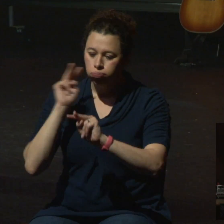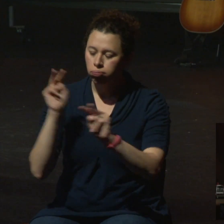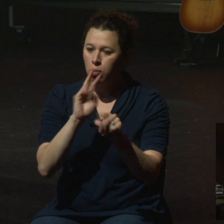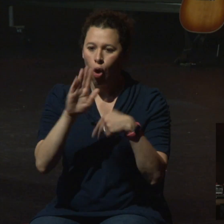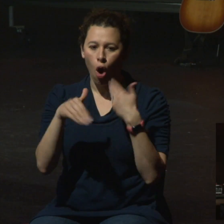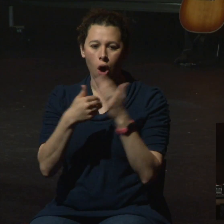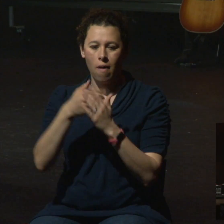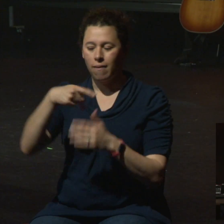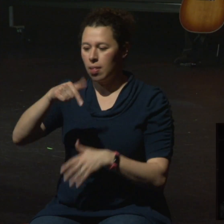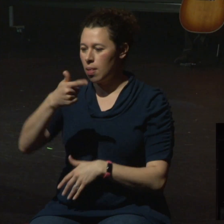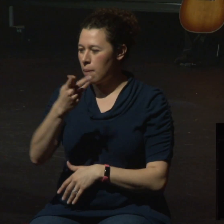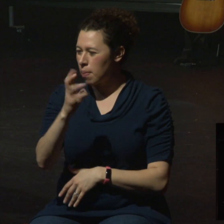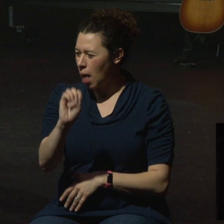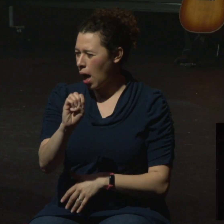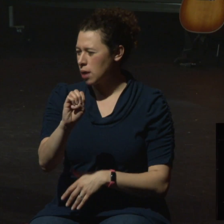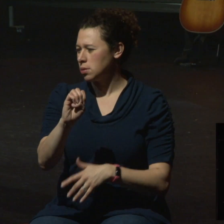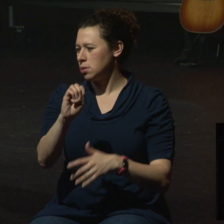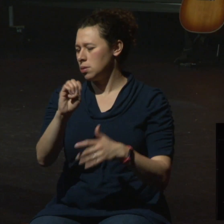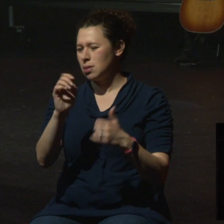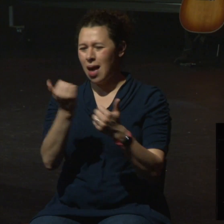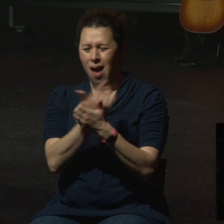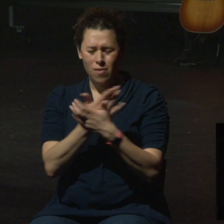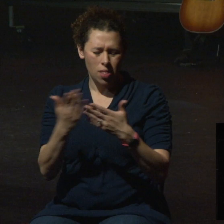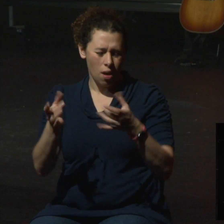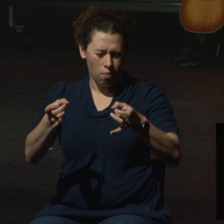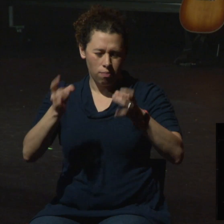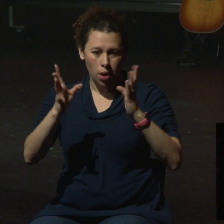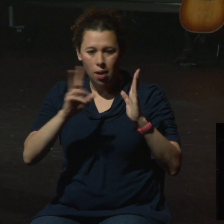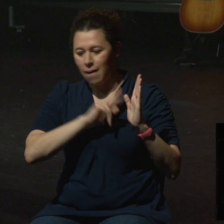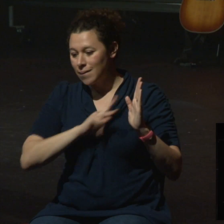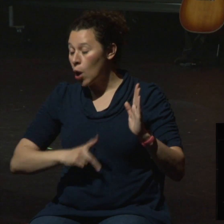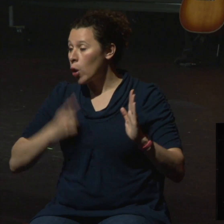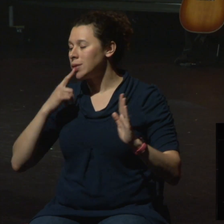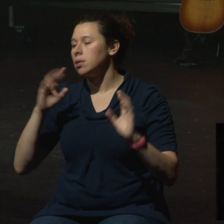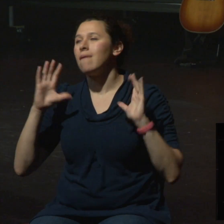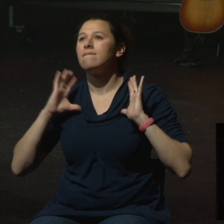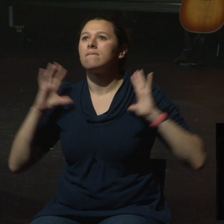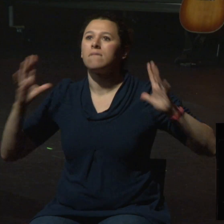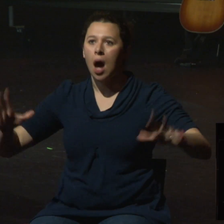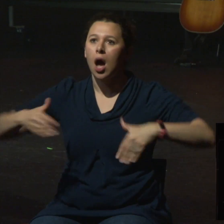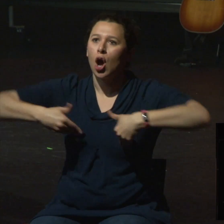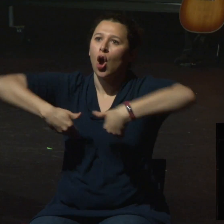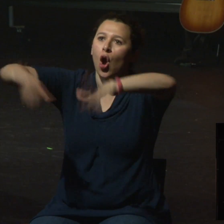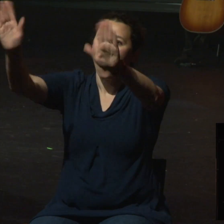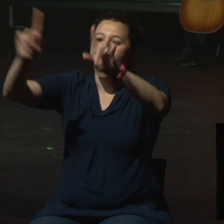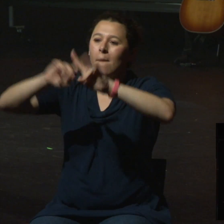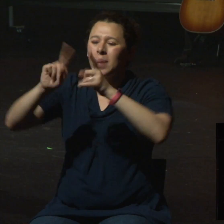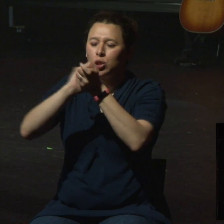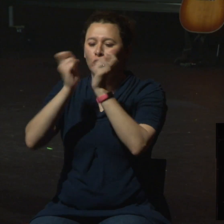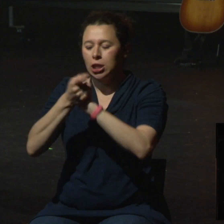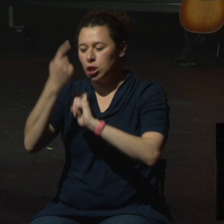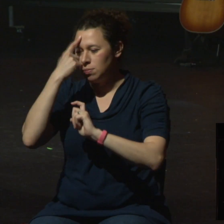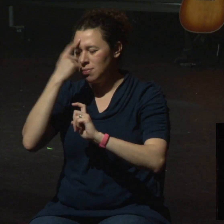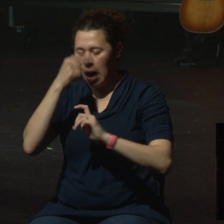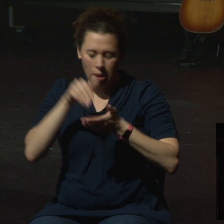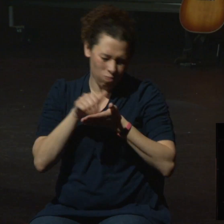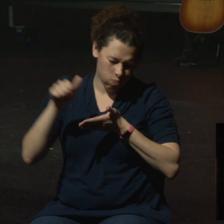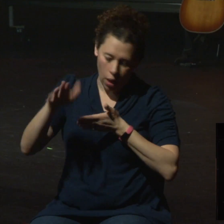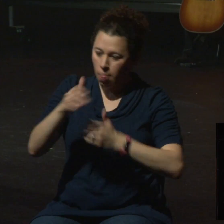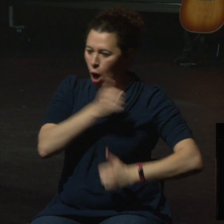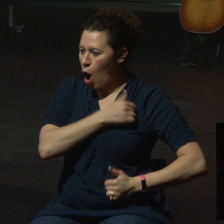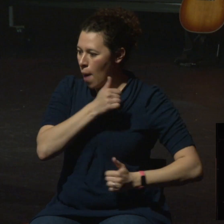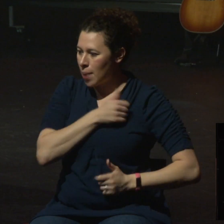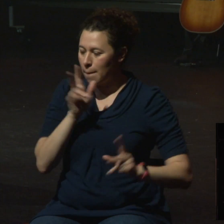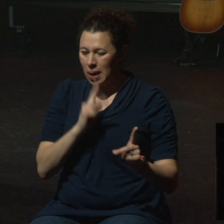established. Pharaoh finally lets them leave, but changes his mind. He sends the army after them. Now Moses, he's got all the people